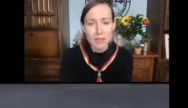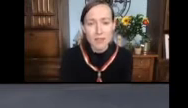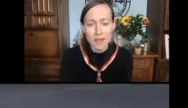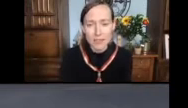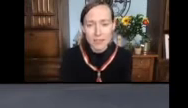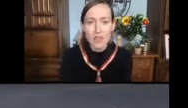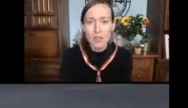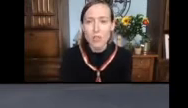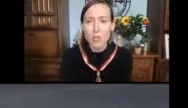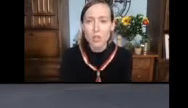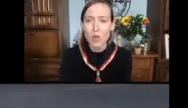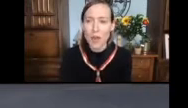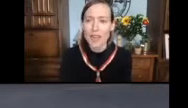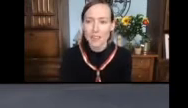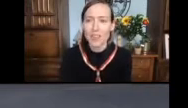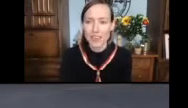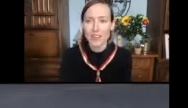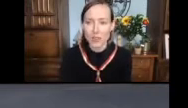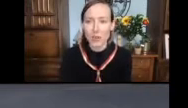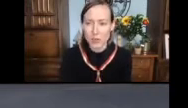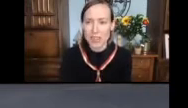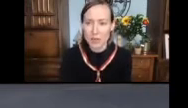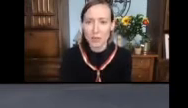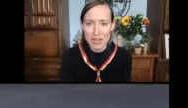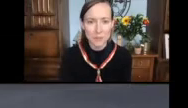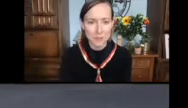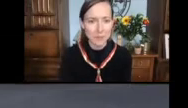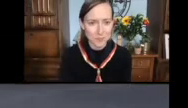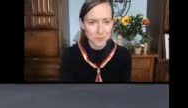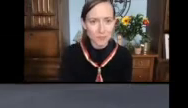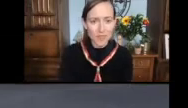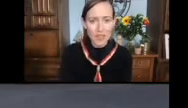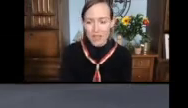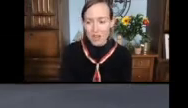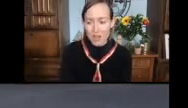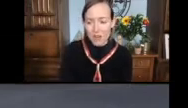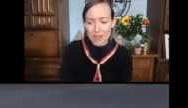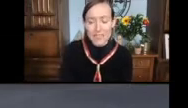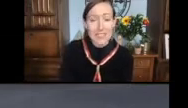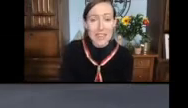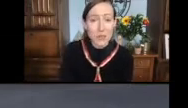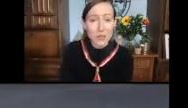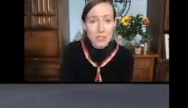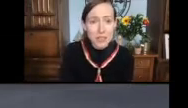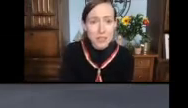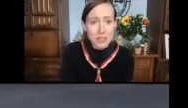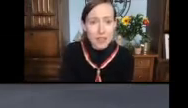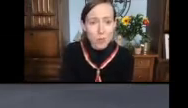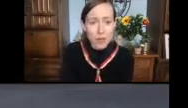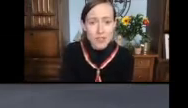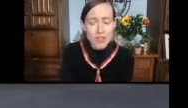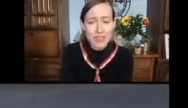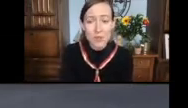the slides so that you could go back and look at it on your own time, okay? All right, now here is